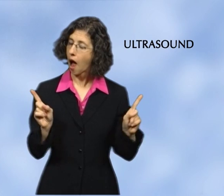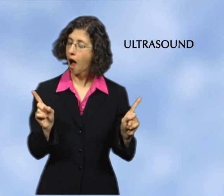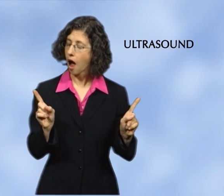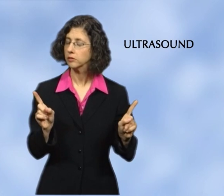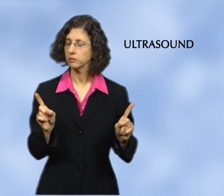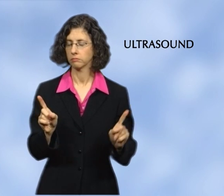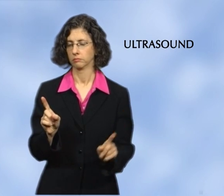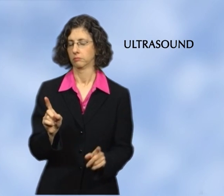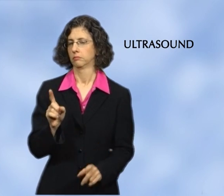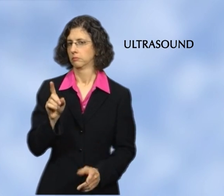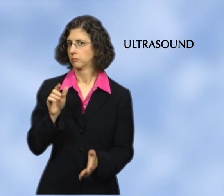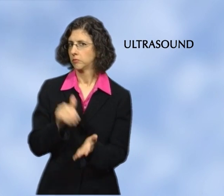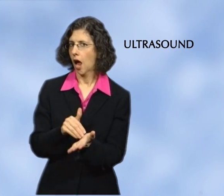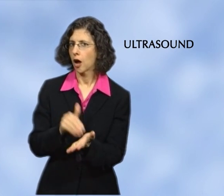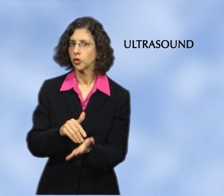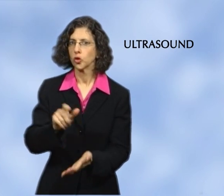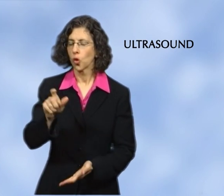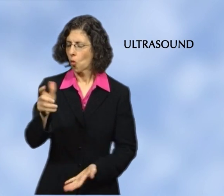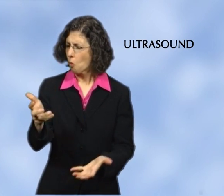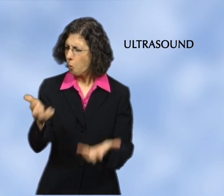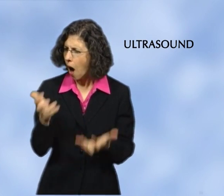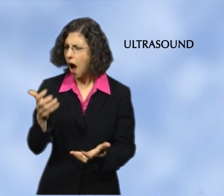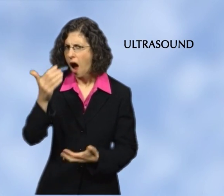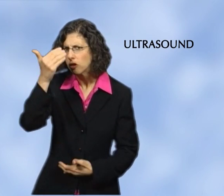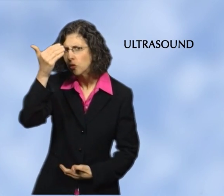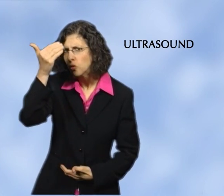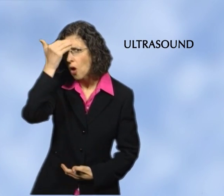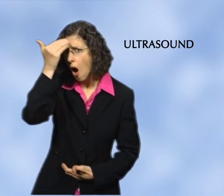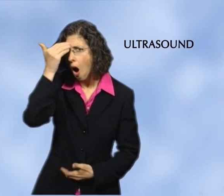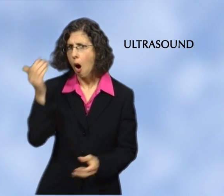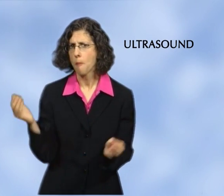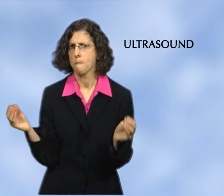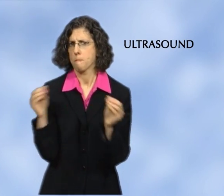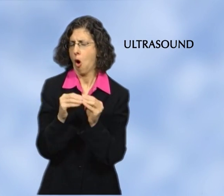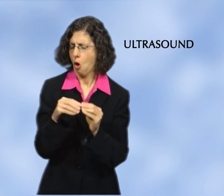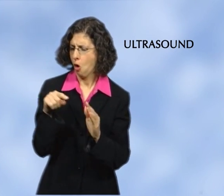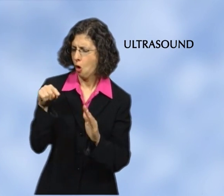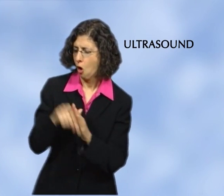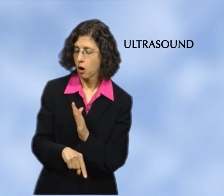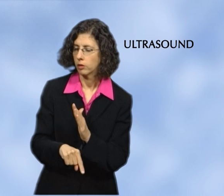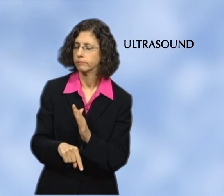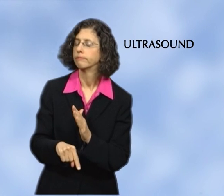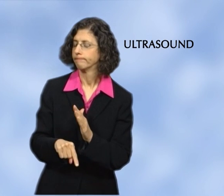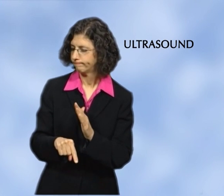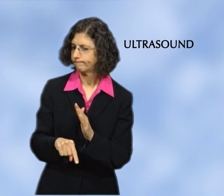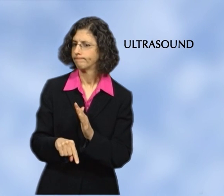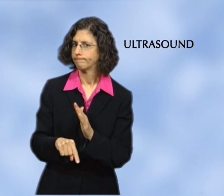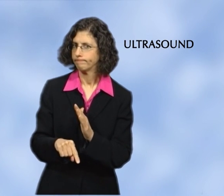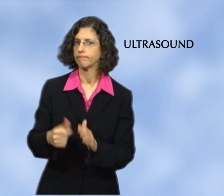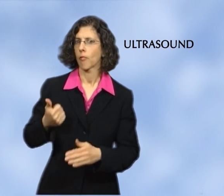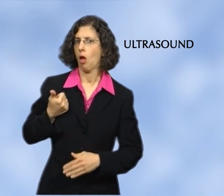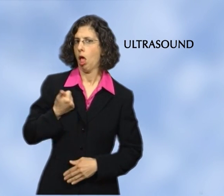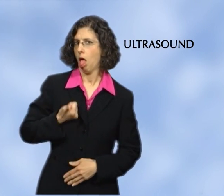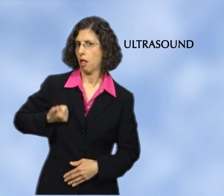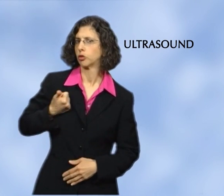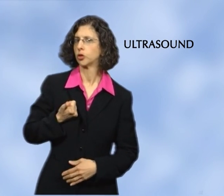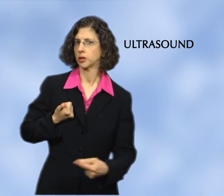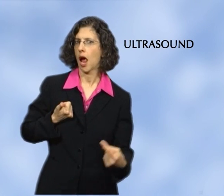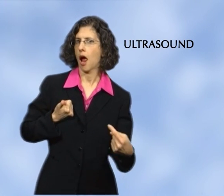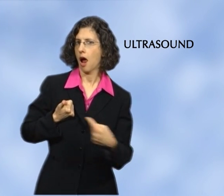about. But the doctor uses an additional test, such as